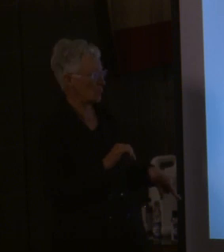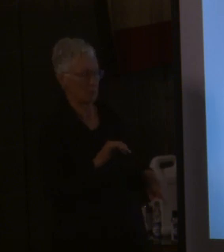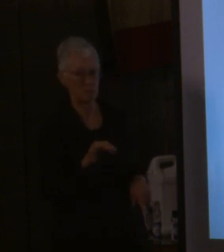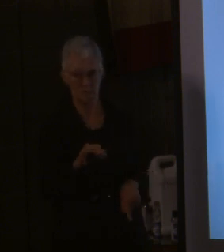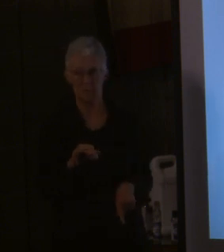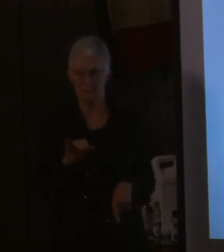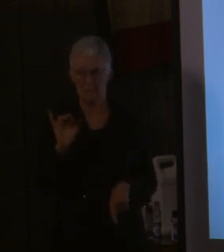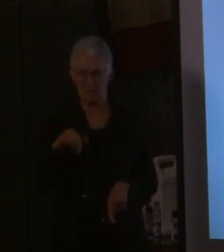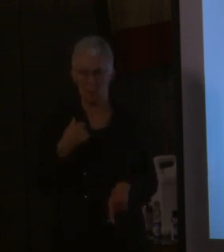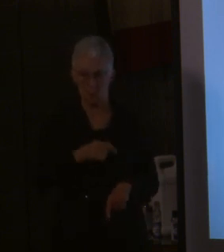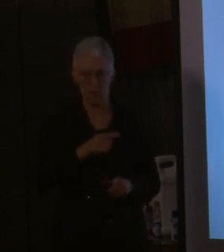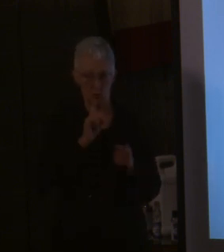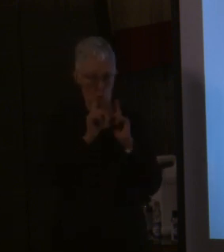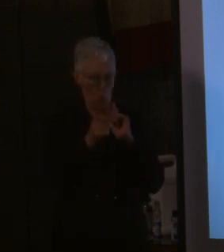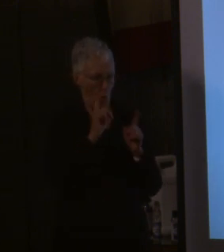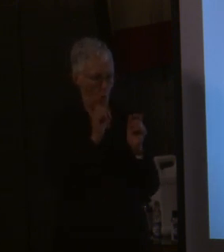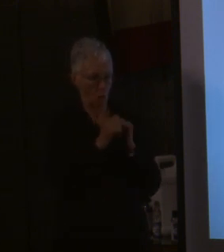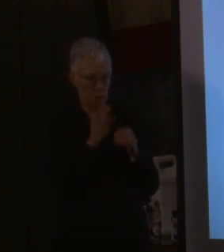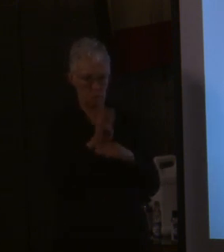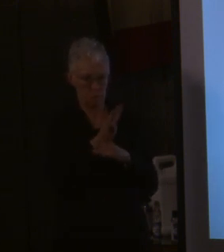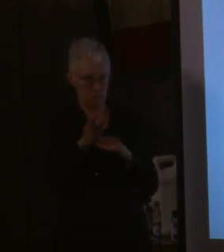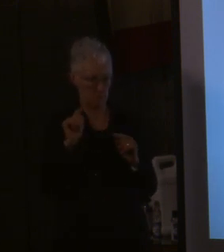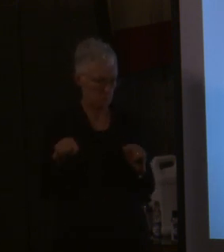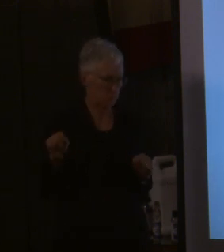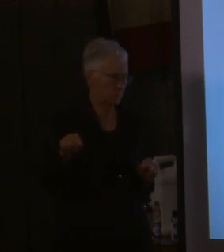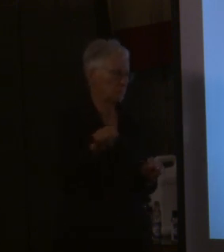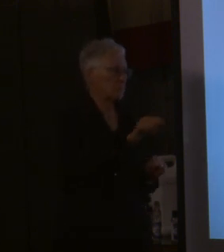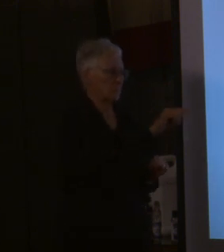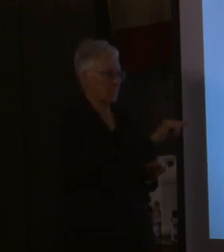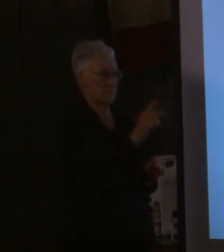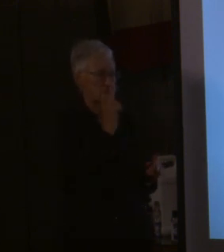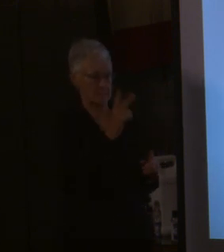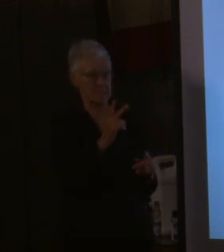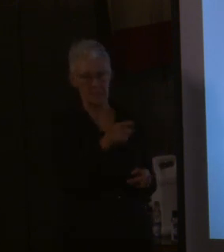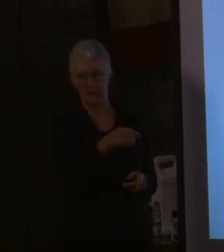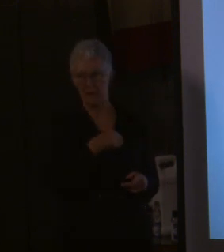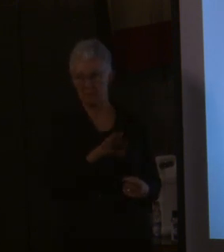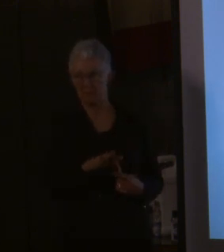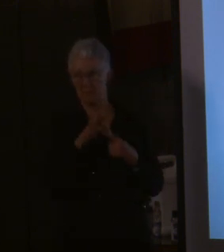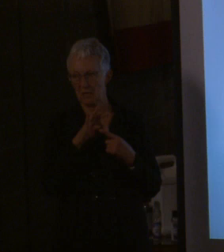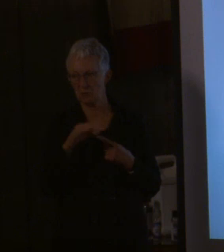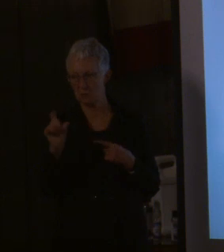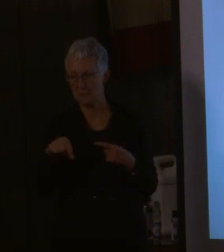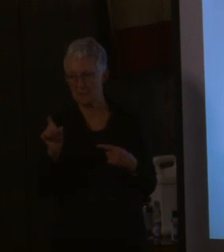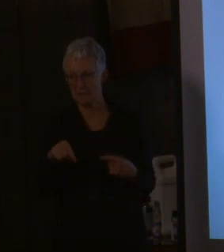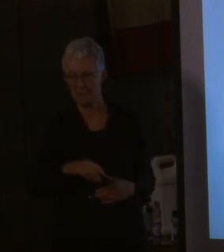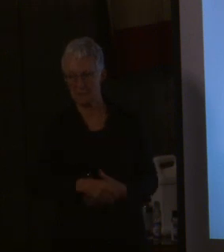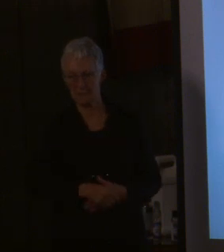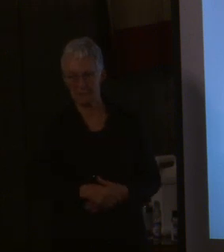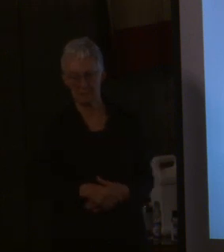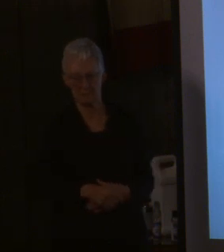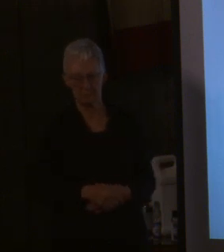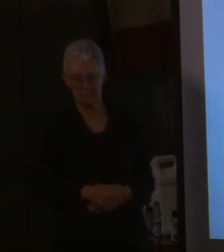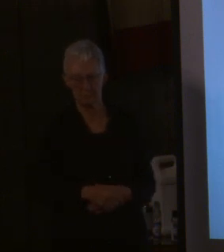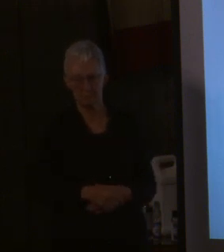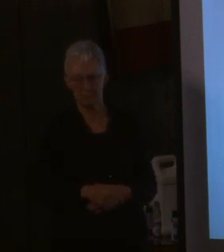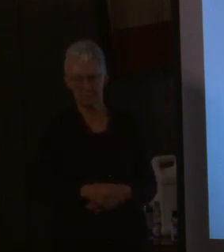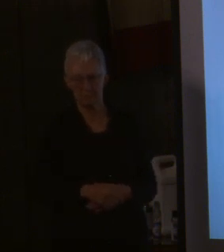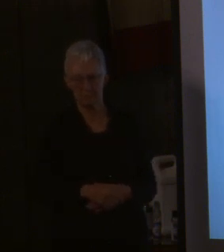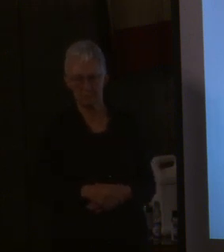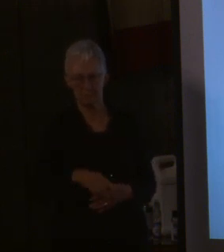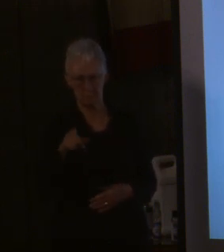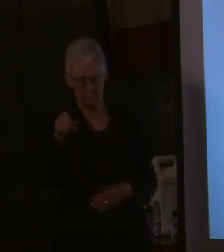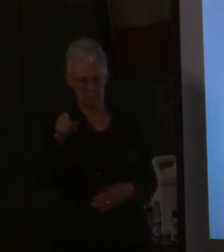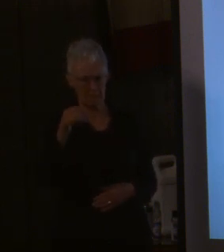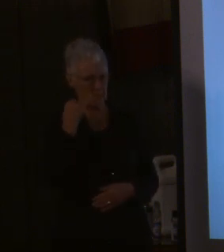we've been talking to industry, there's been special need in these areas, so we've targeted those dollars for them. But if they were